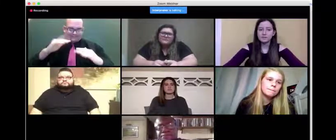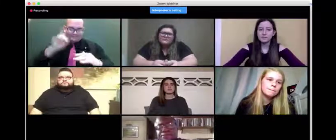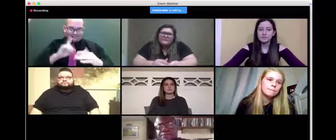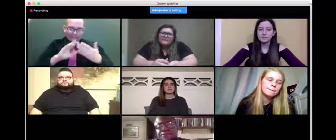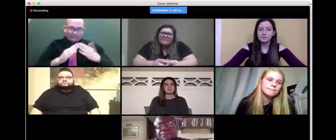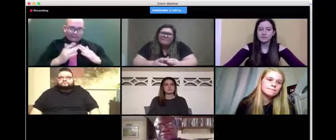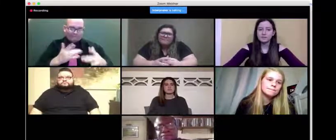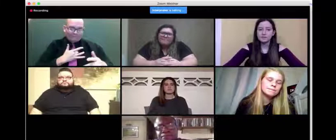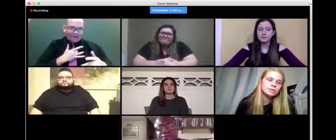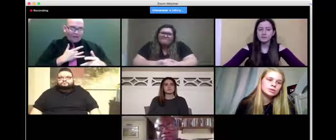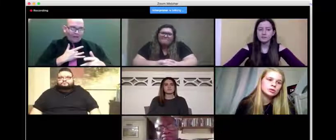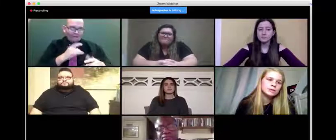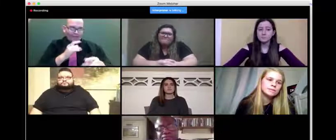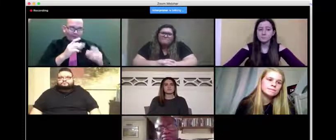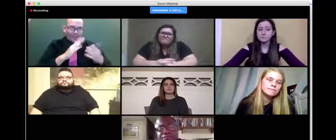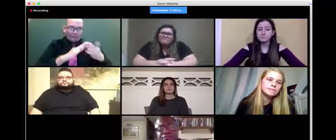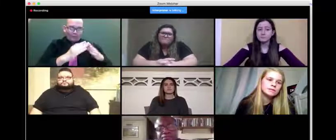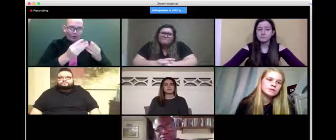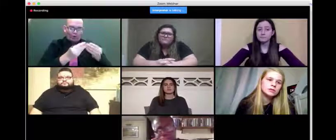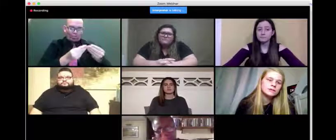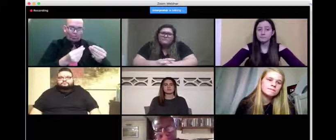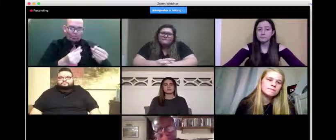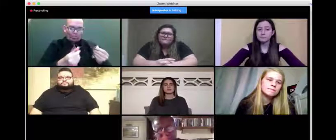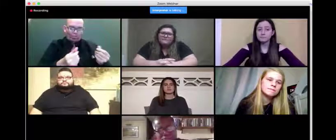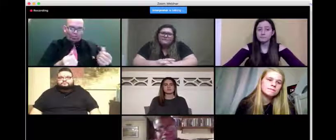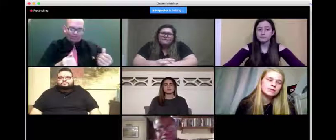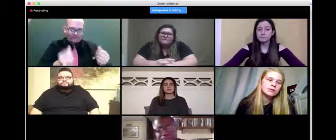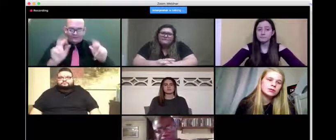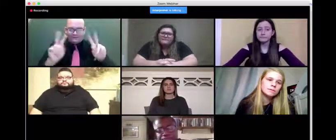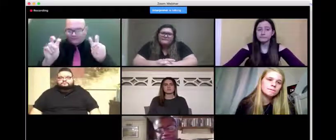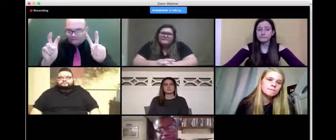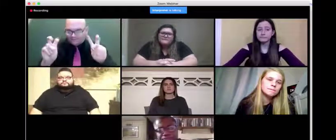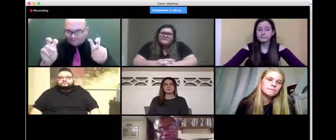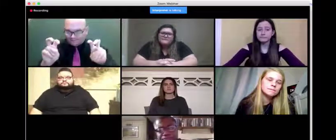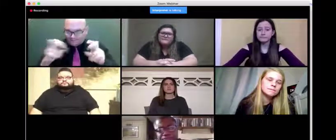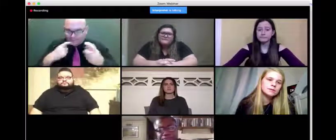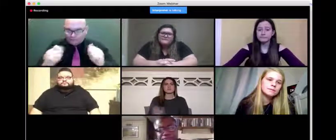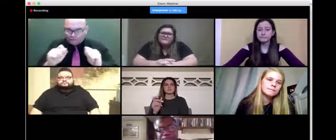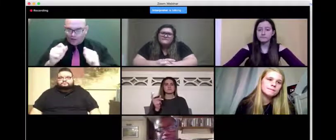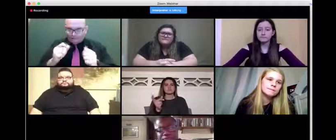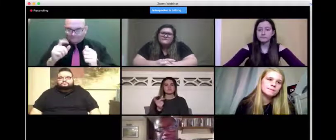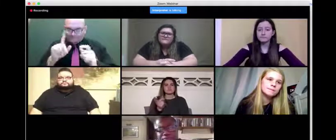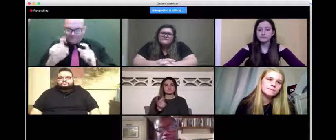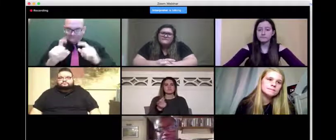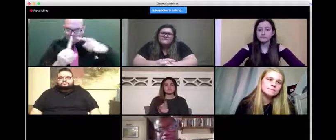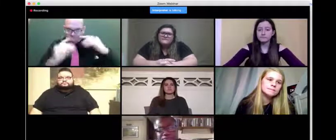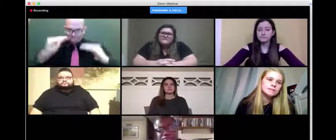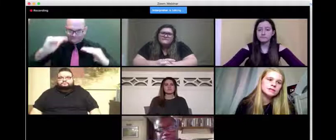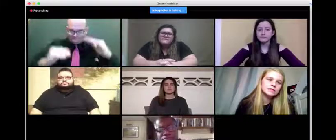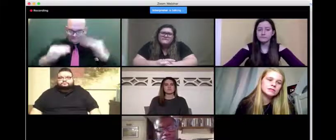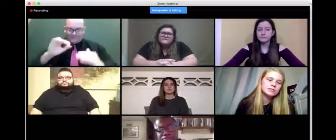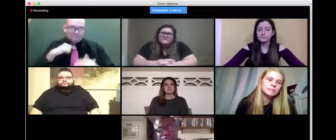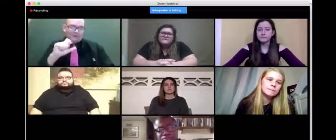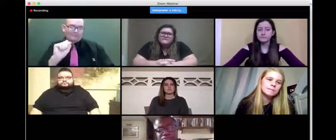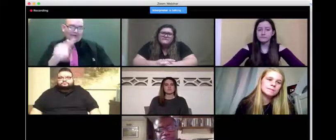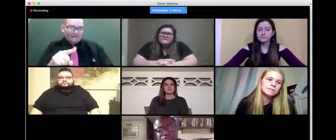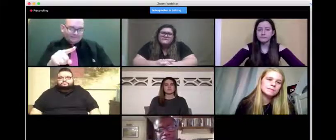dissolving away. And we have to balance that out. So that's kind of what I'm asking too, is the negative aspects of social